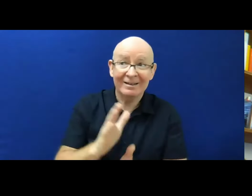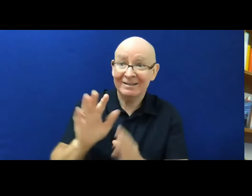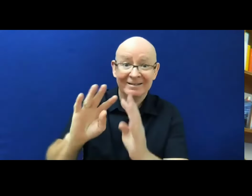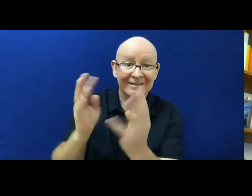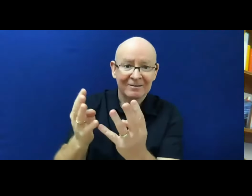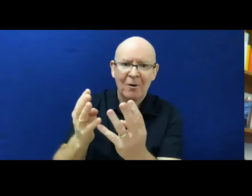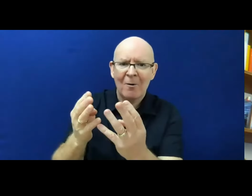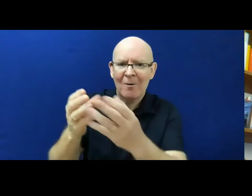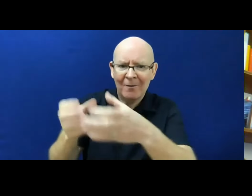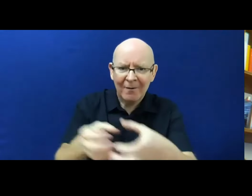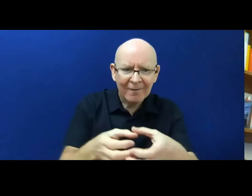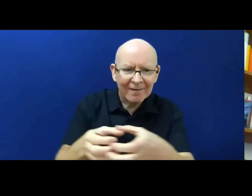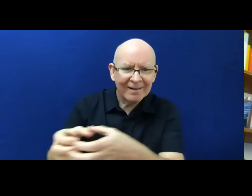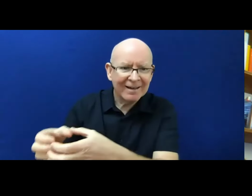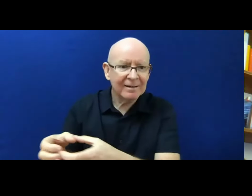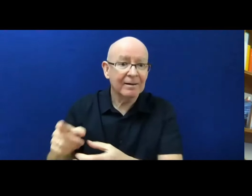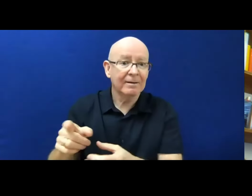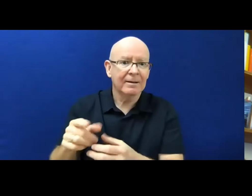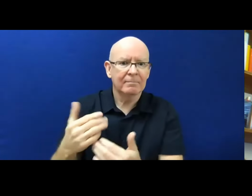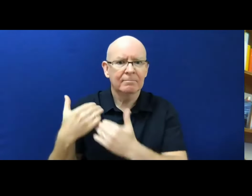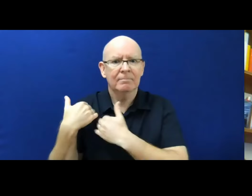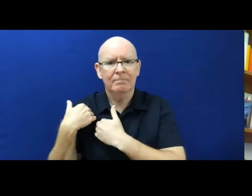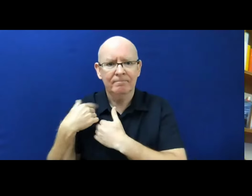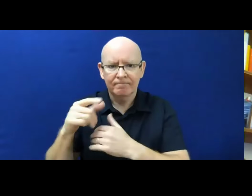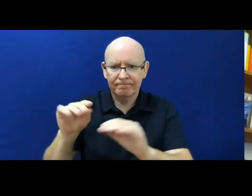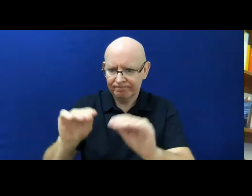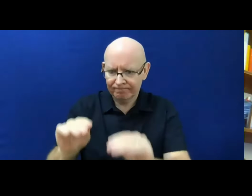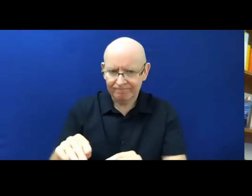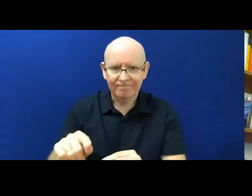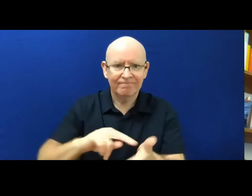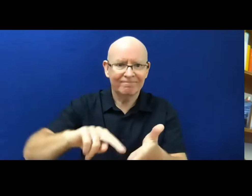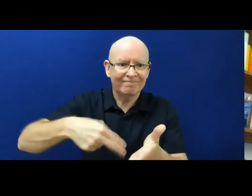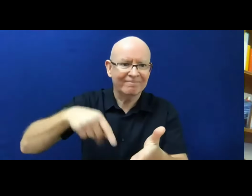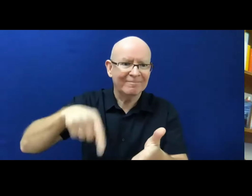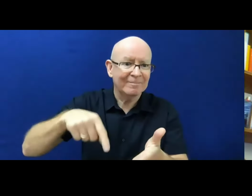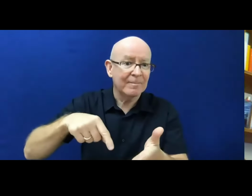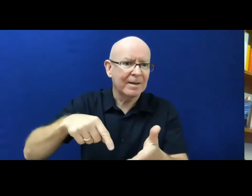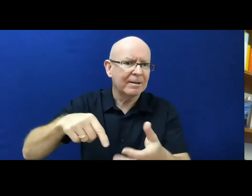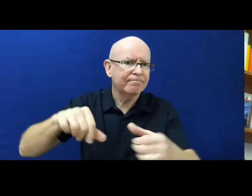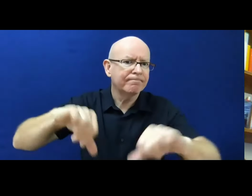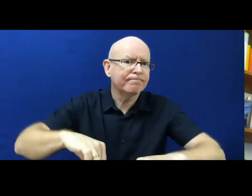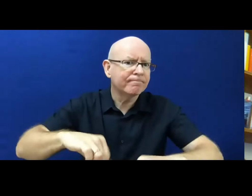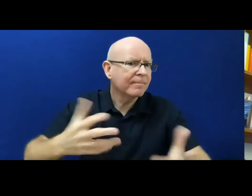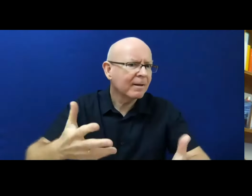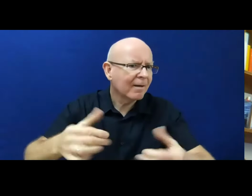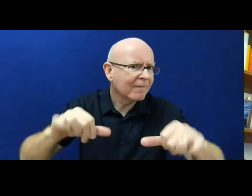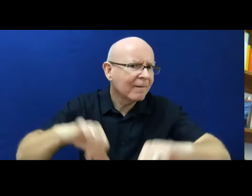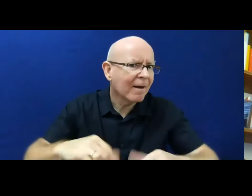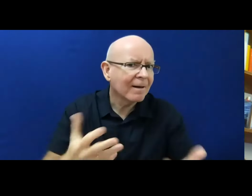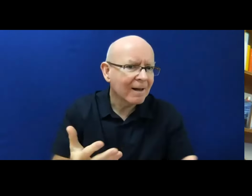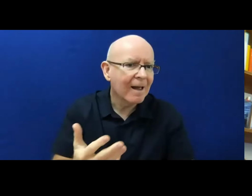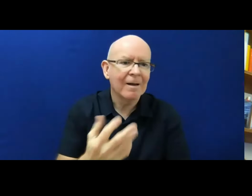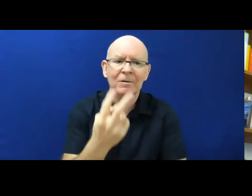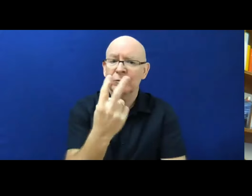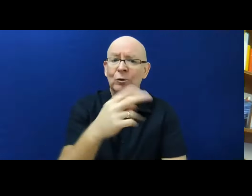Jared Quinn and me were commissioned by the Office of High Commissioner on Human Rights to do this background study. And what we did,